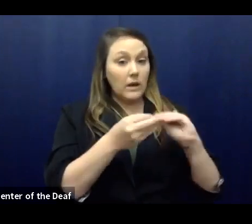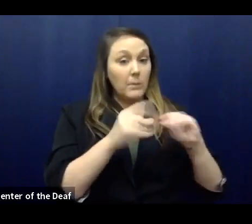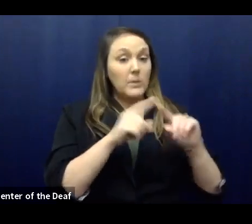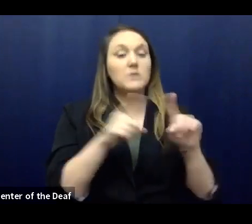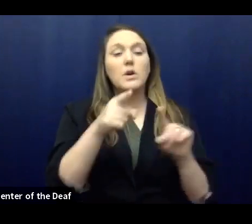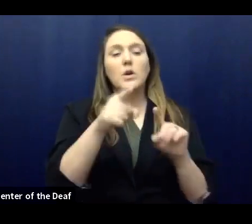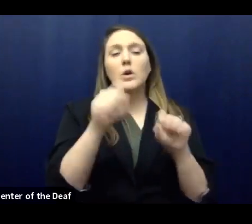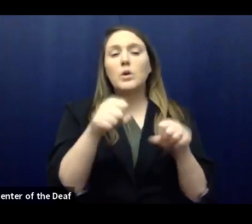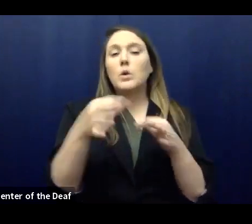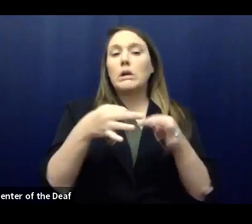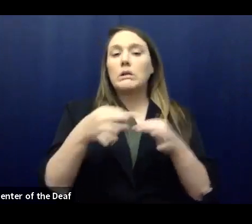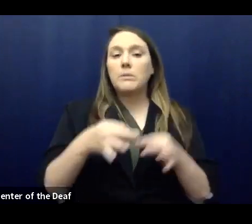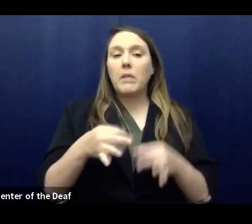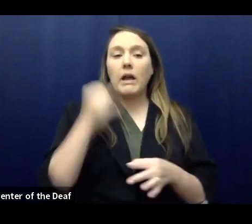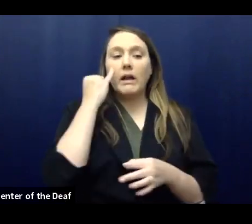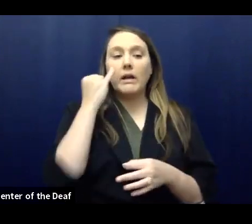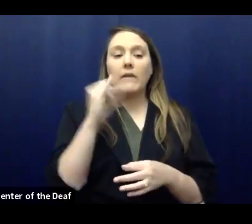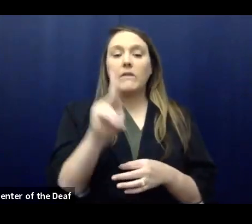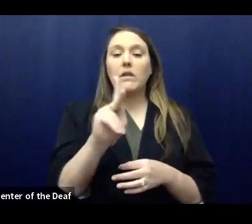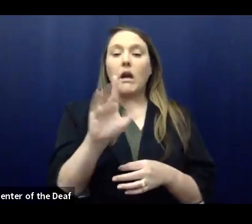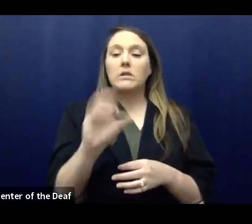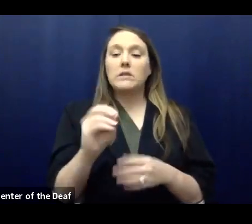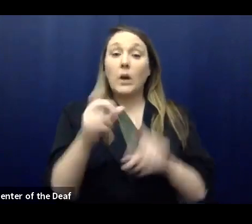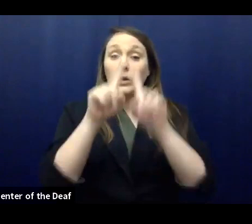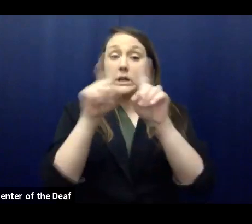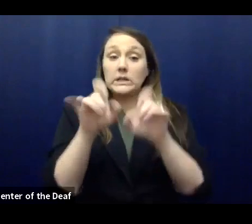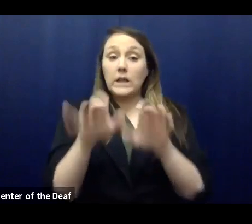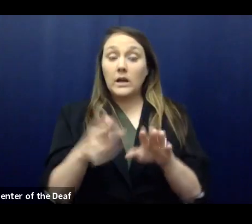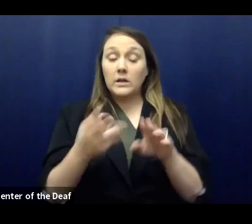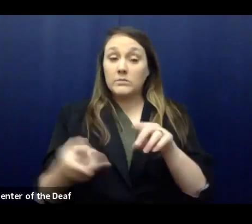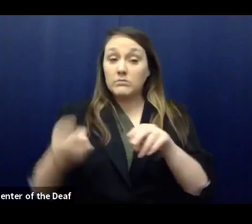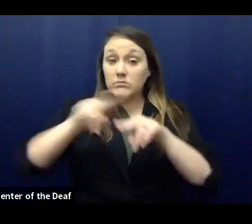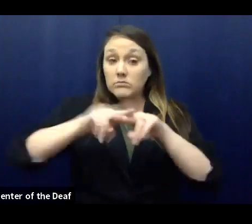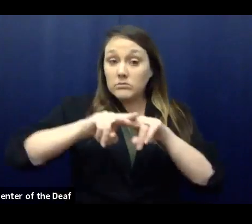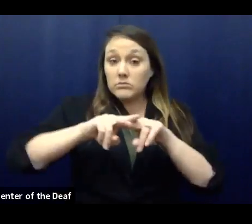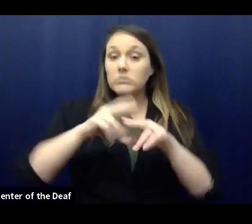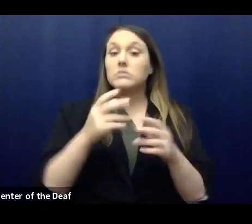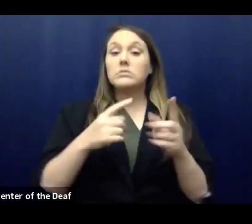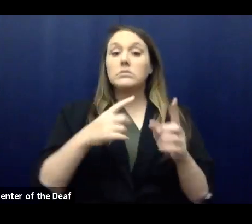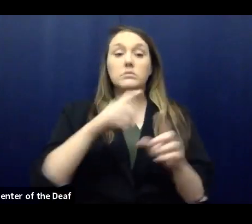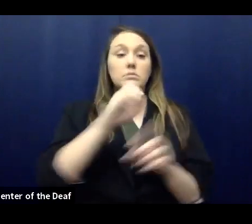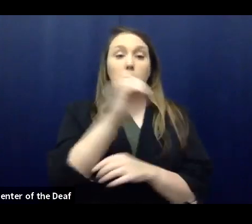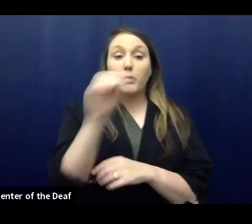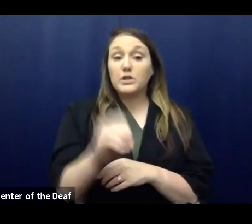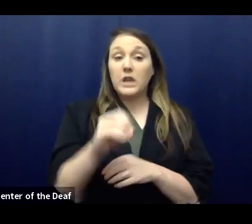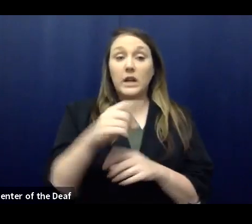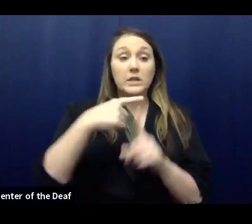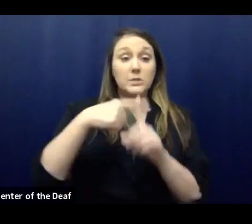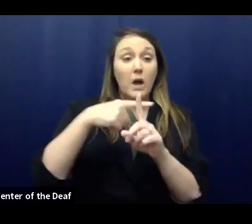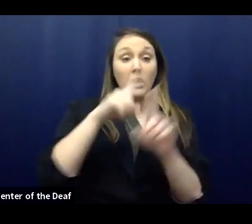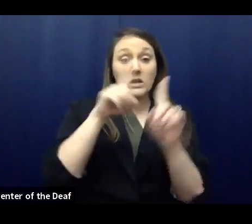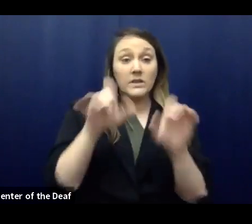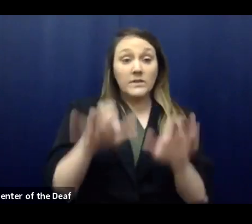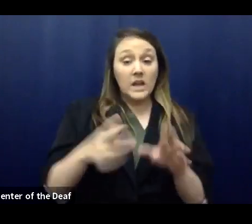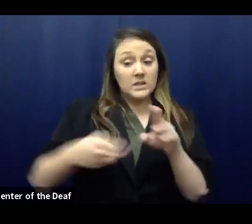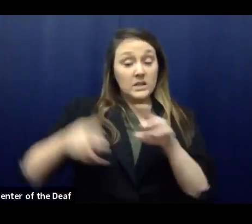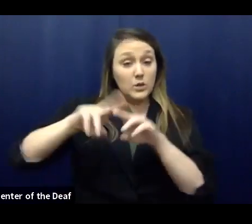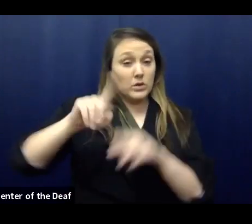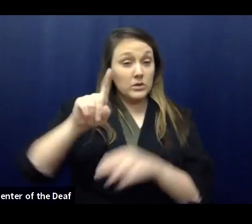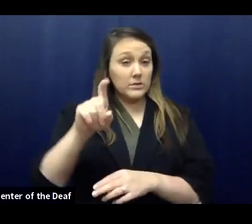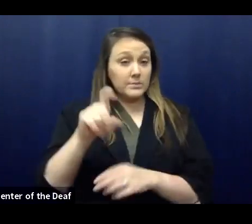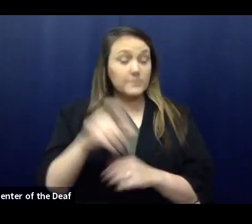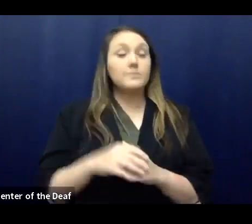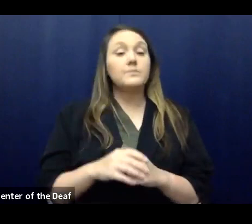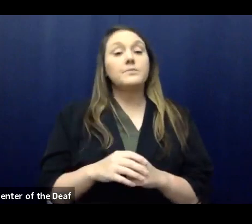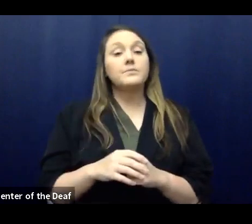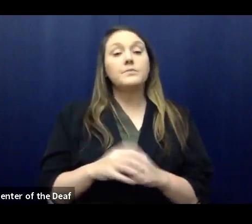whether testing in Knox County is increasing? Is the percentage of positive tests going up? So there's